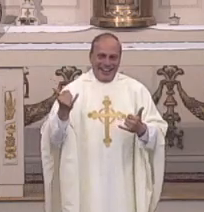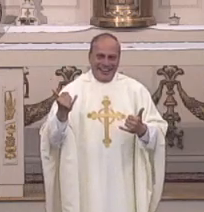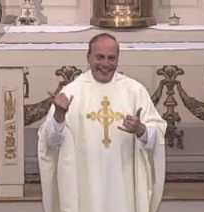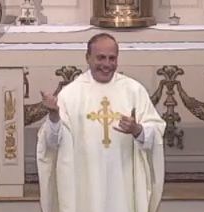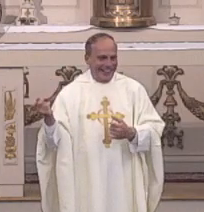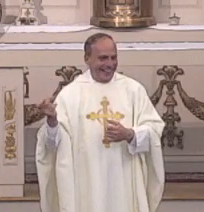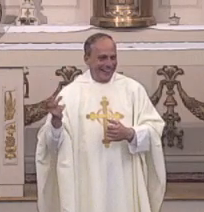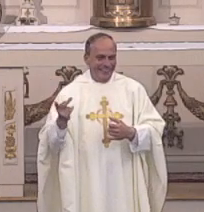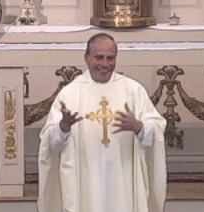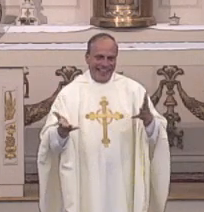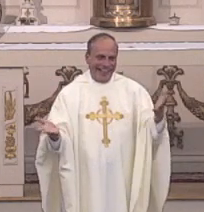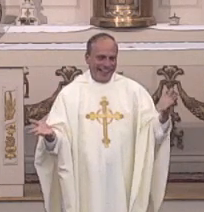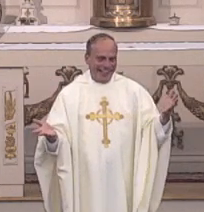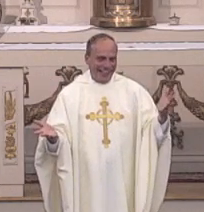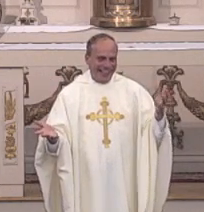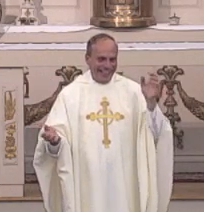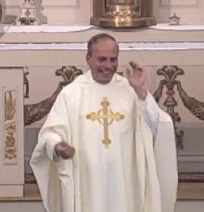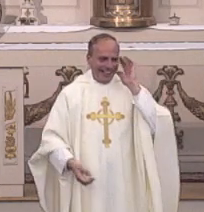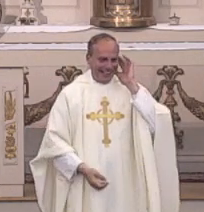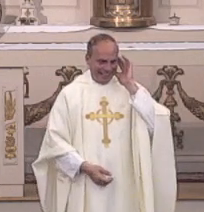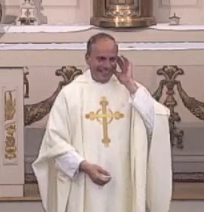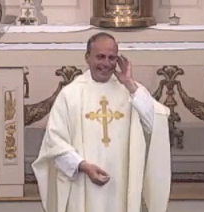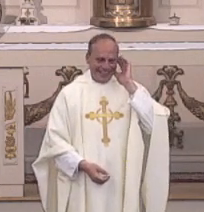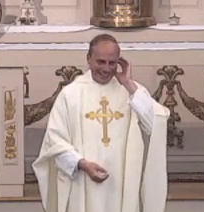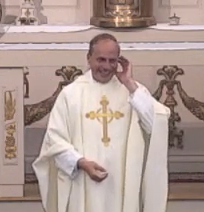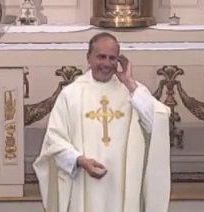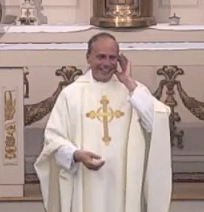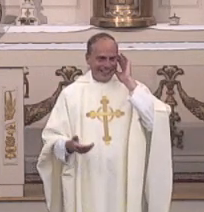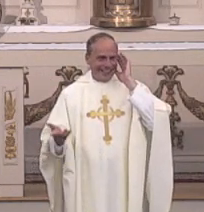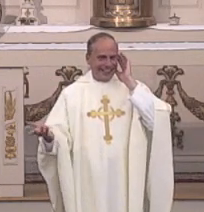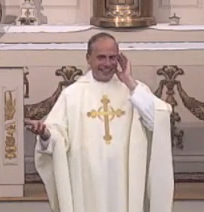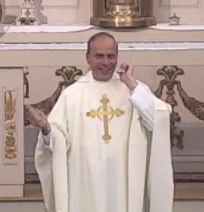And he's okay now. I mean,